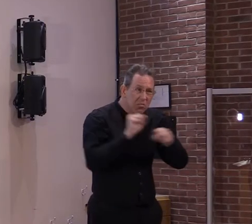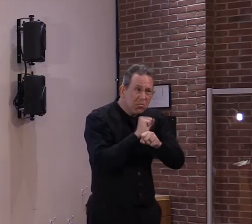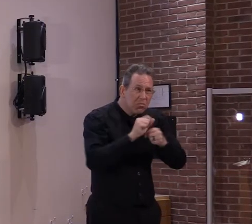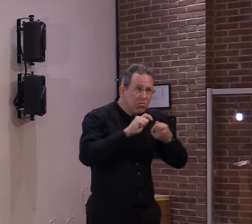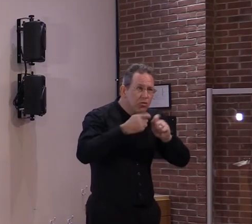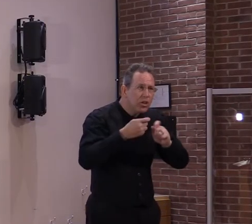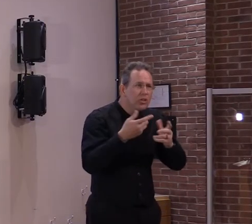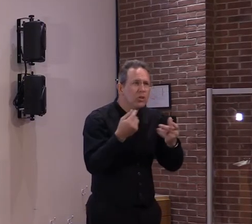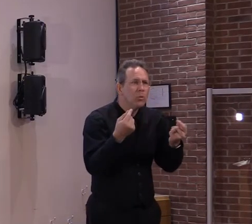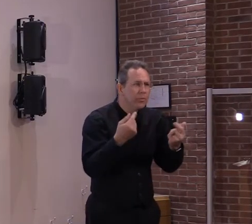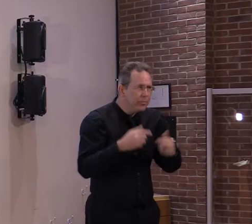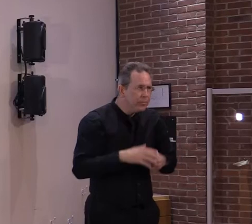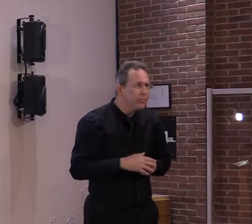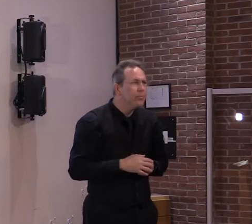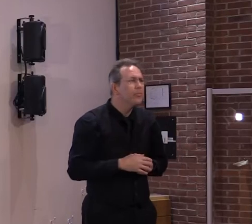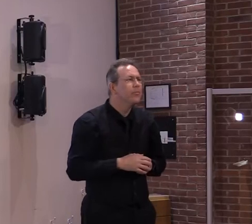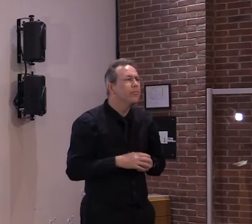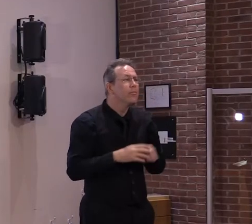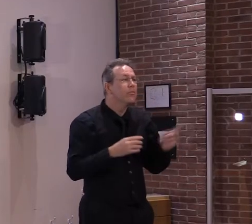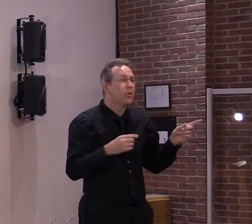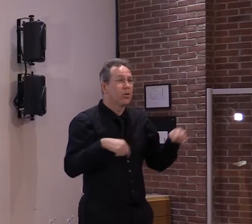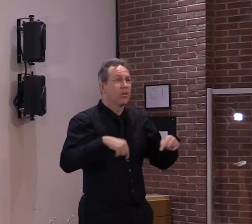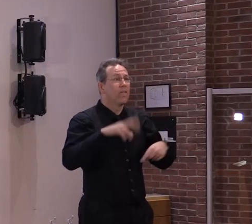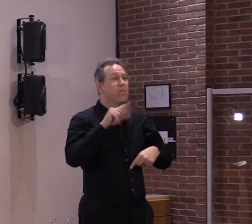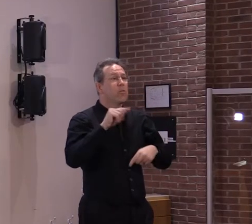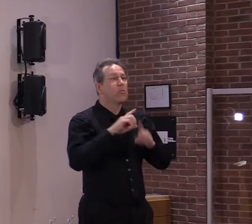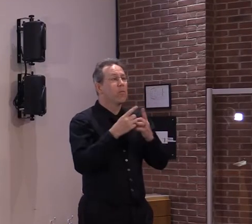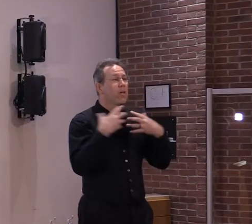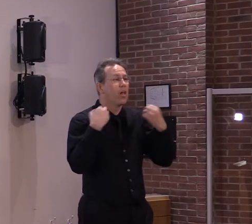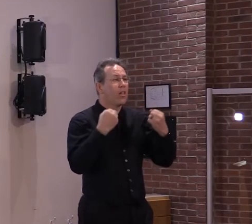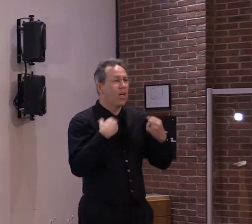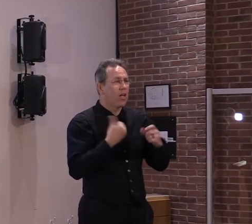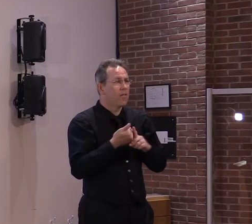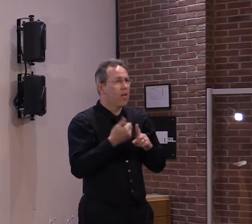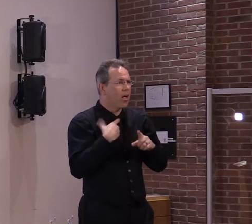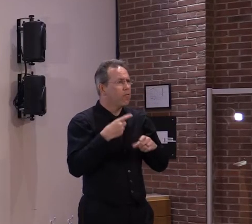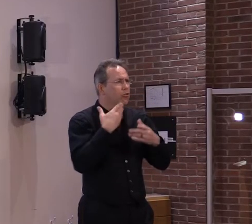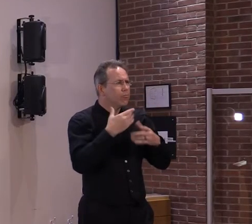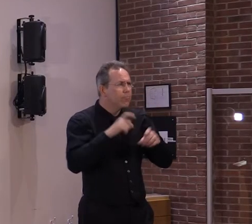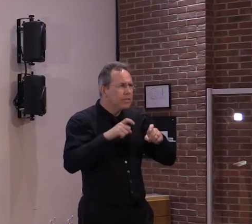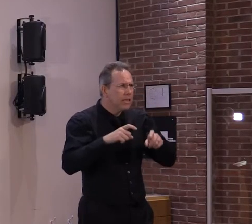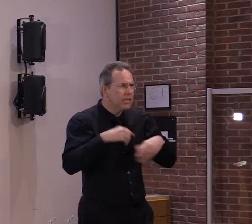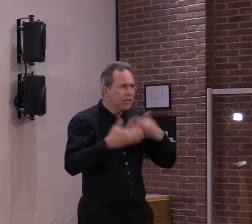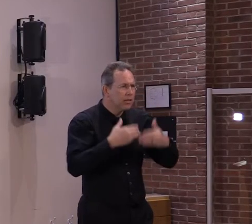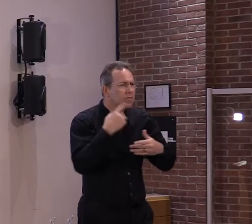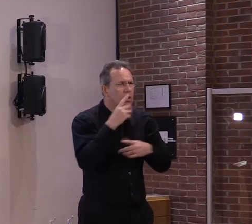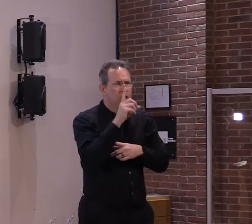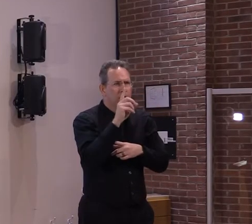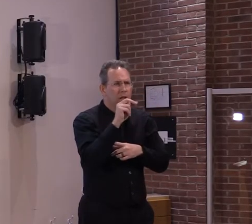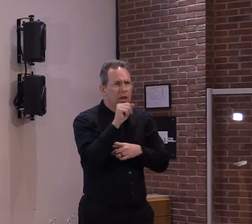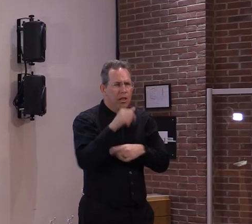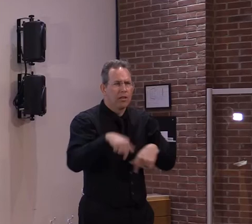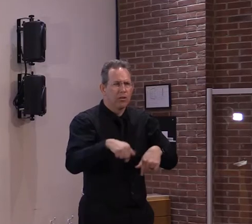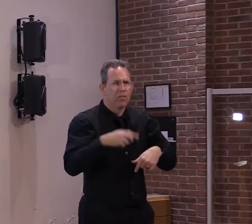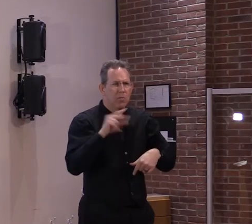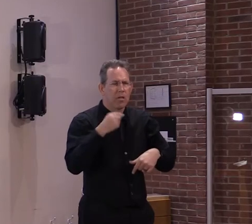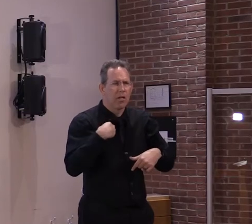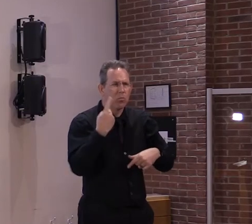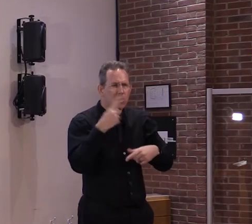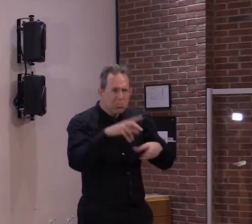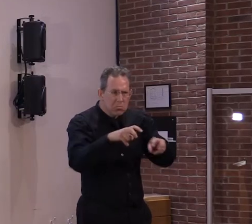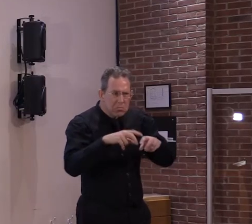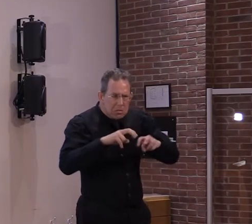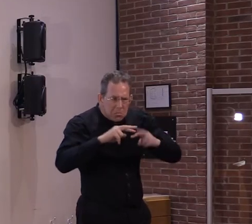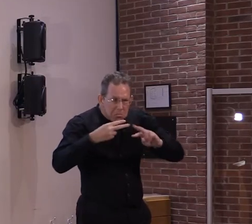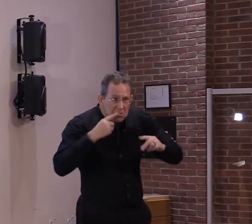that part, because that would be something that I think would be worthwhile at a time when we'll still have plenty of samples going for the more